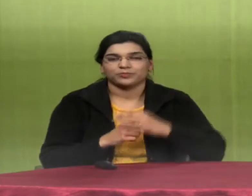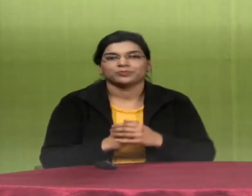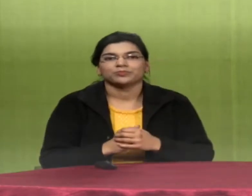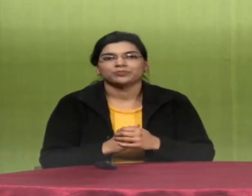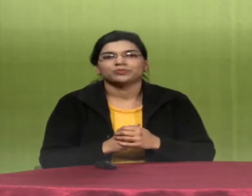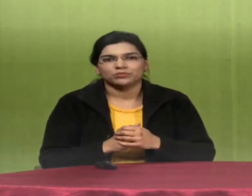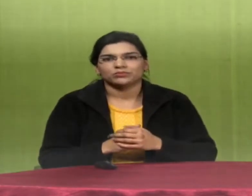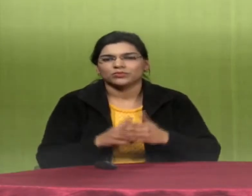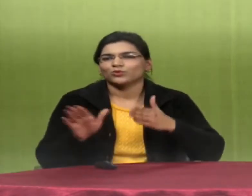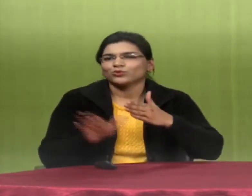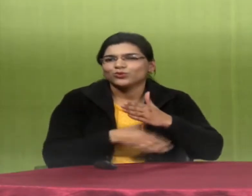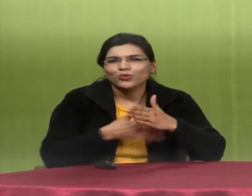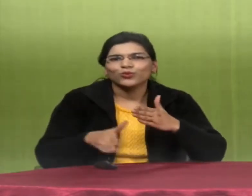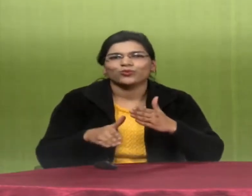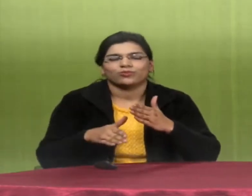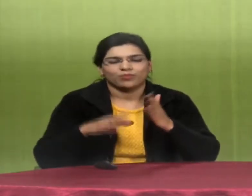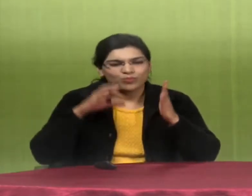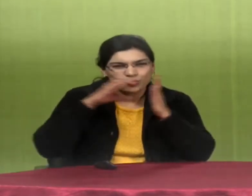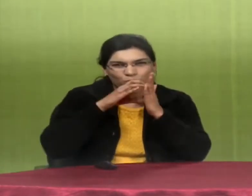Third is rhythm.